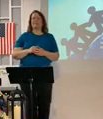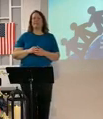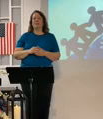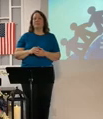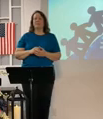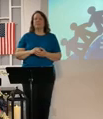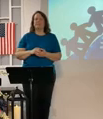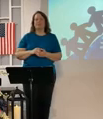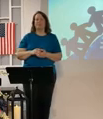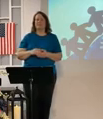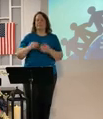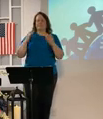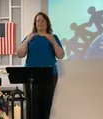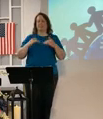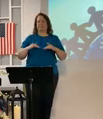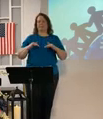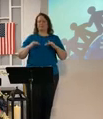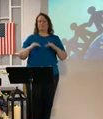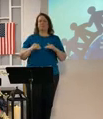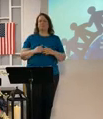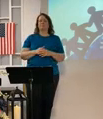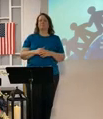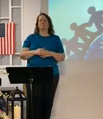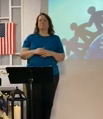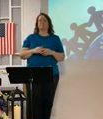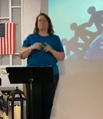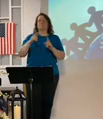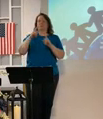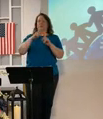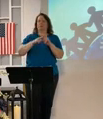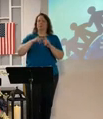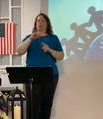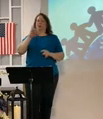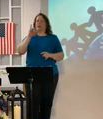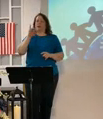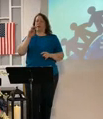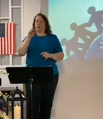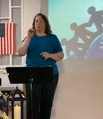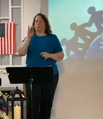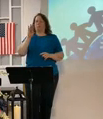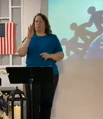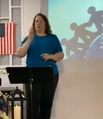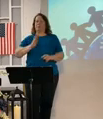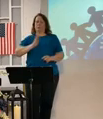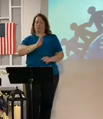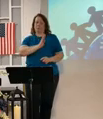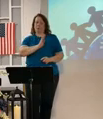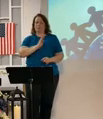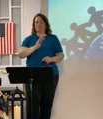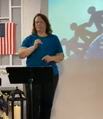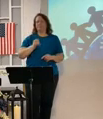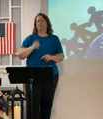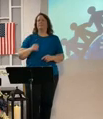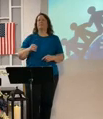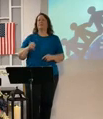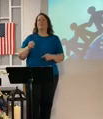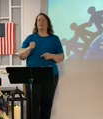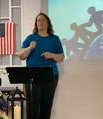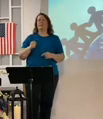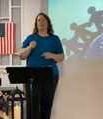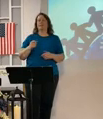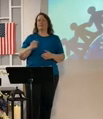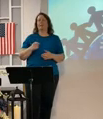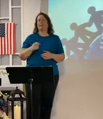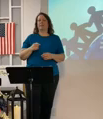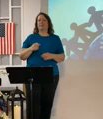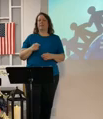And then I have another update from, this is from the IMB newsletter that they put out. This is from